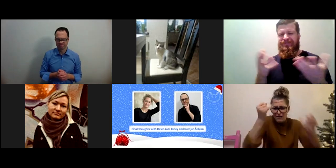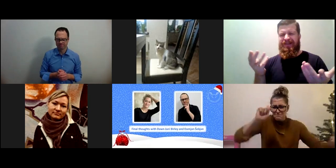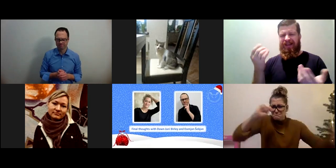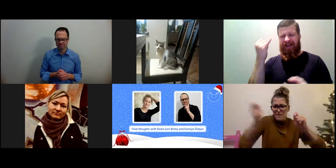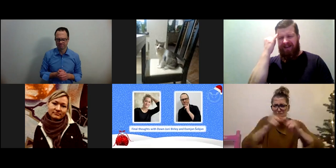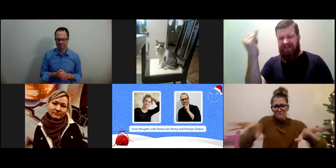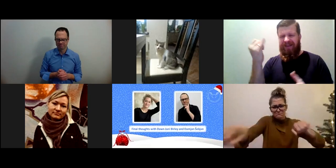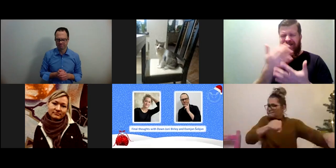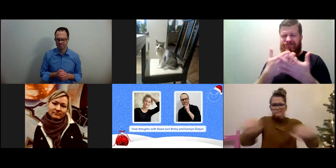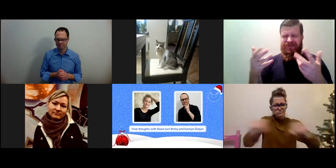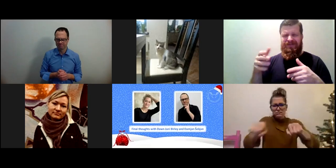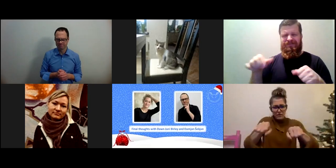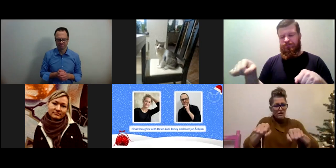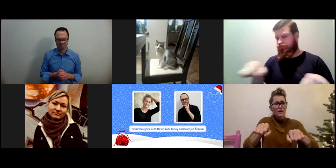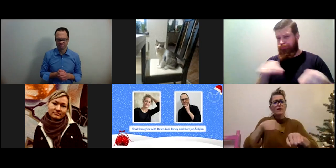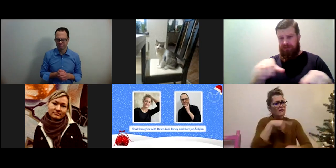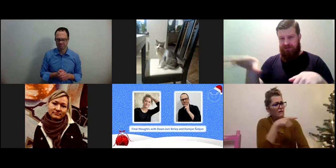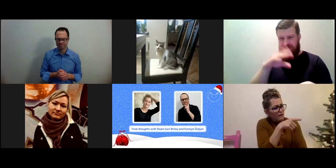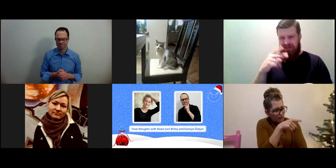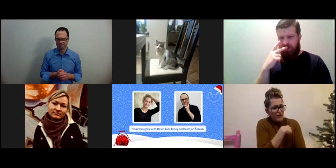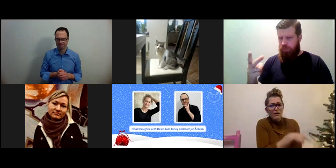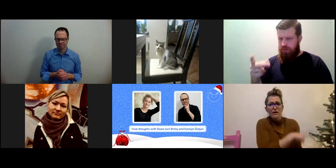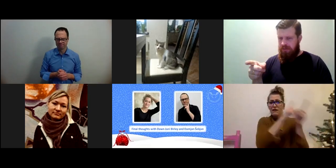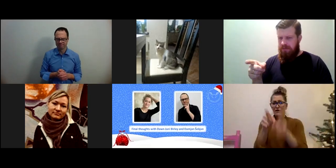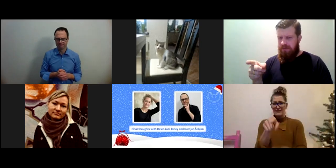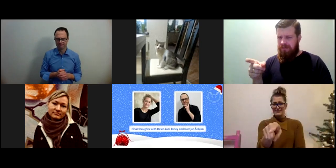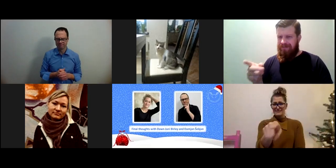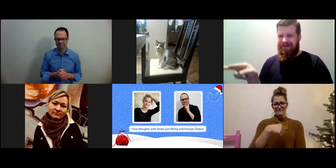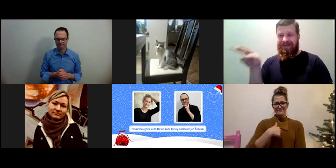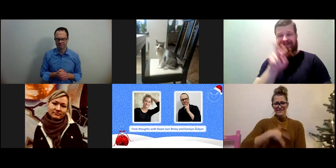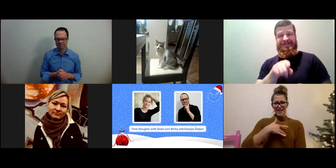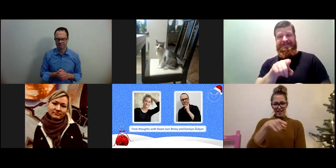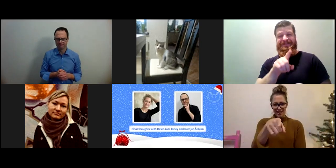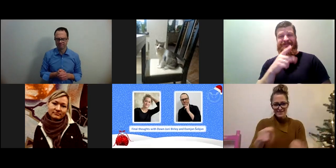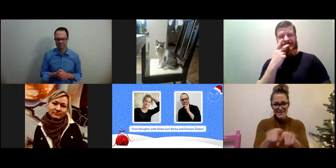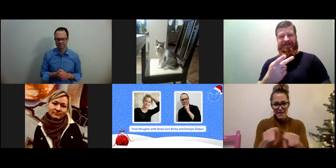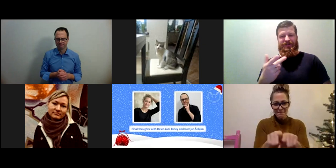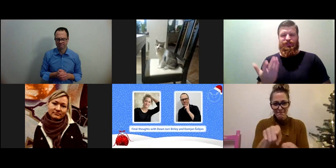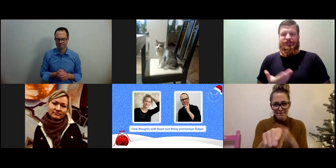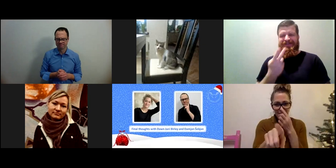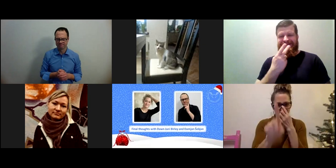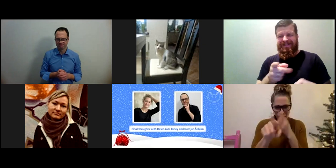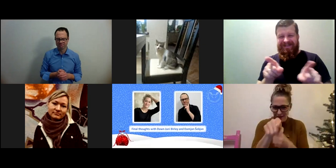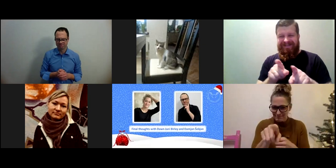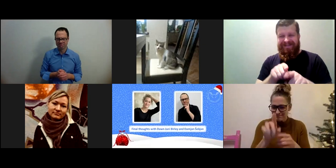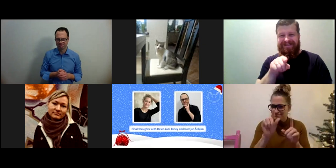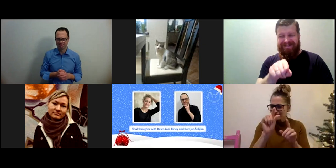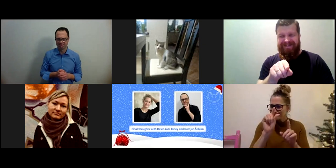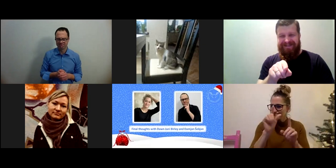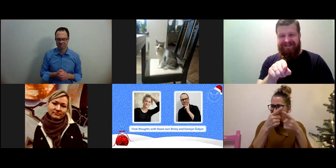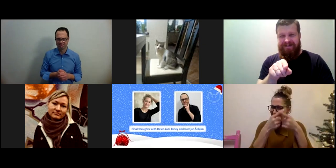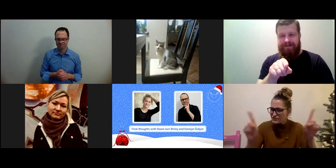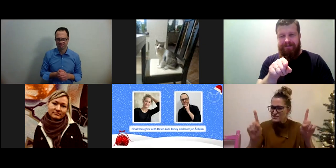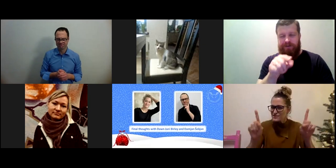they, so many great ideas, really mind-blowing ideas. I feel like this is actually a sort